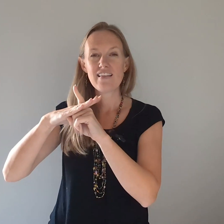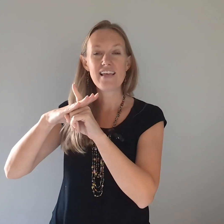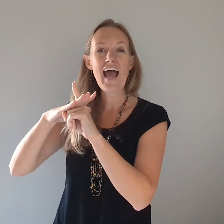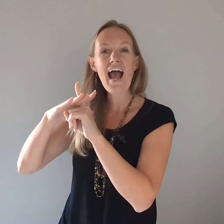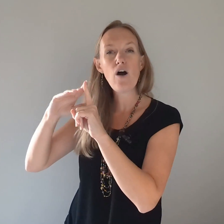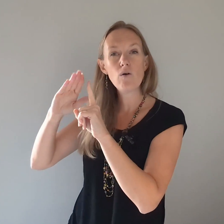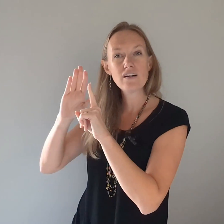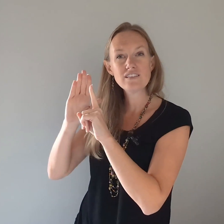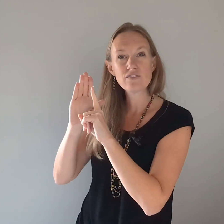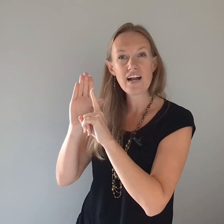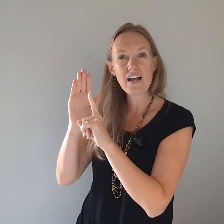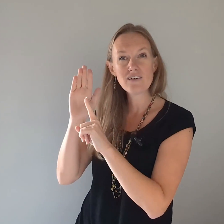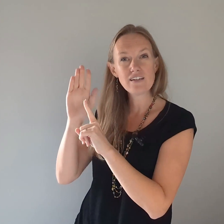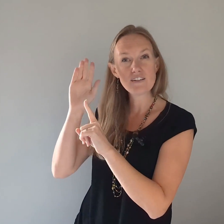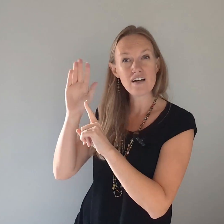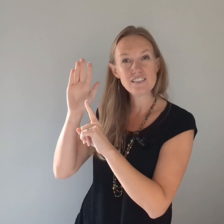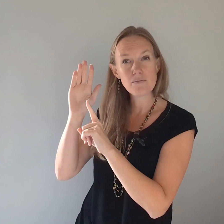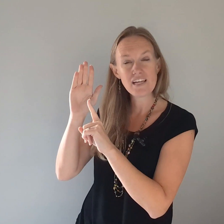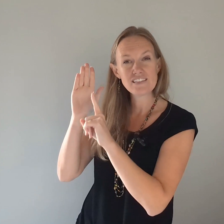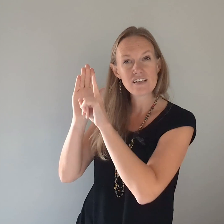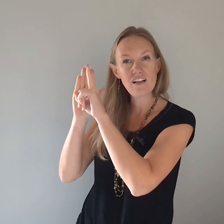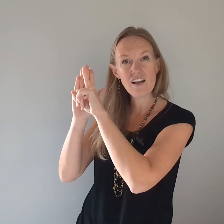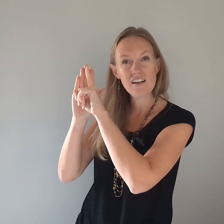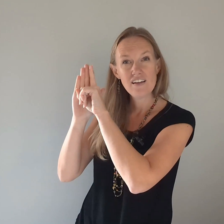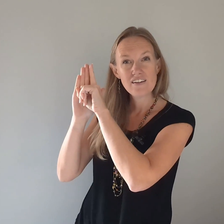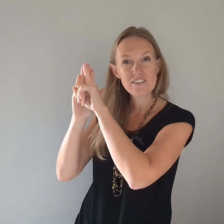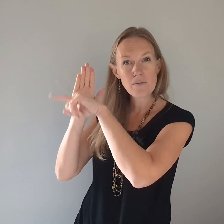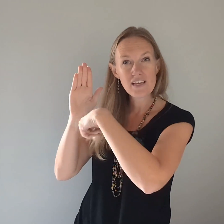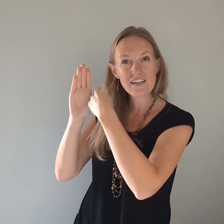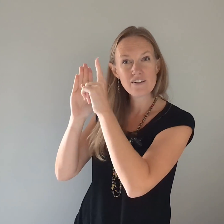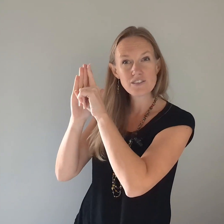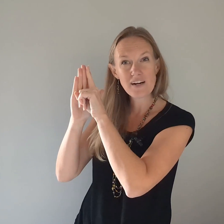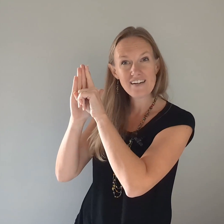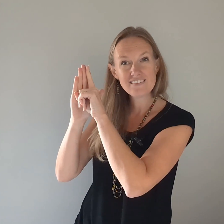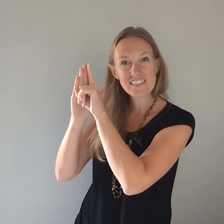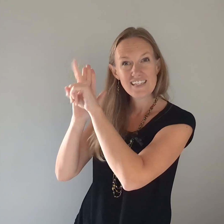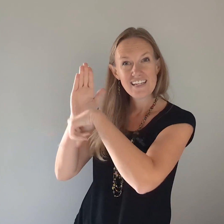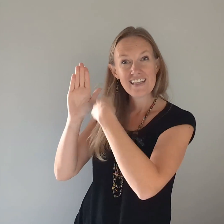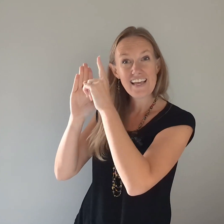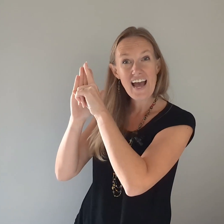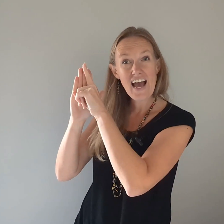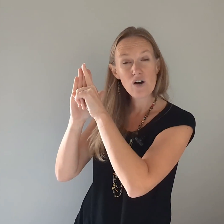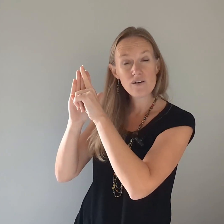the hour. So for hour, your non-dominant hand is a clock. Your dominant hand goes around, the